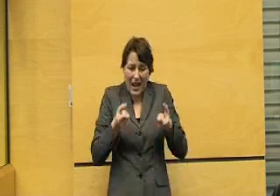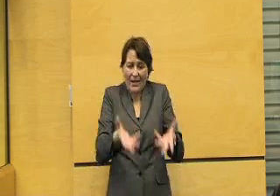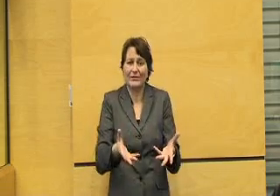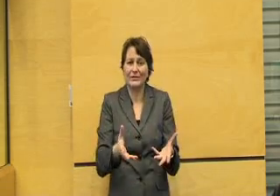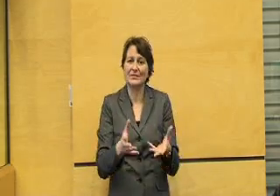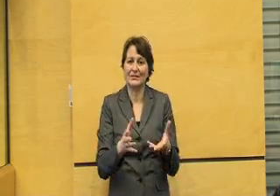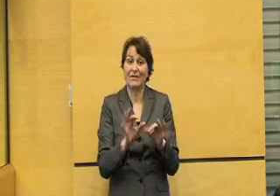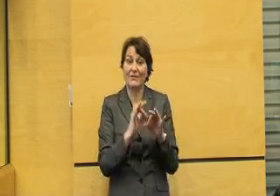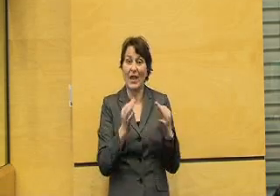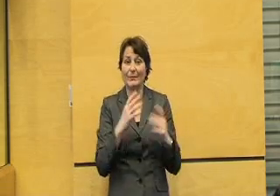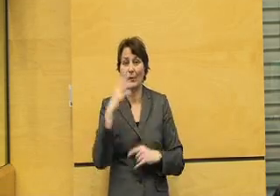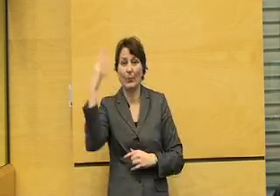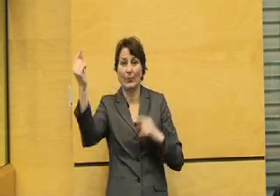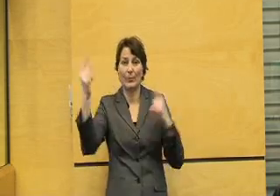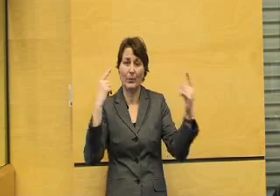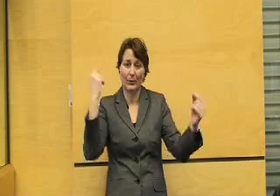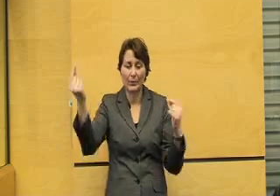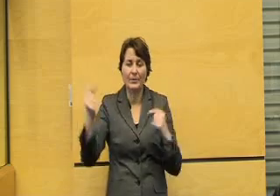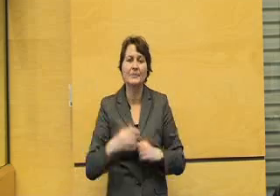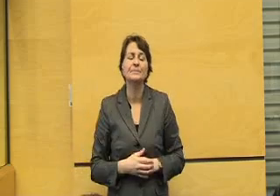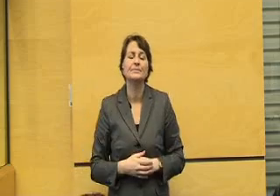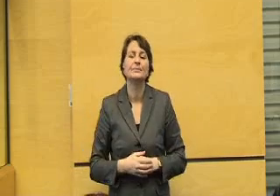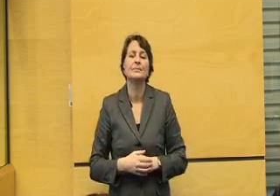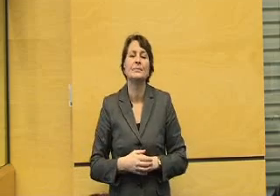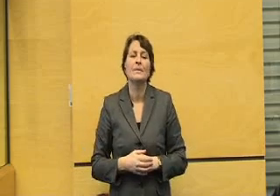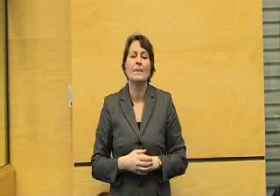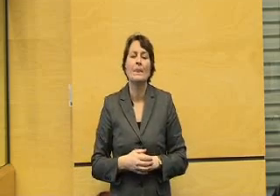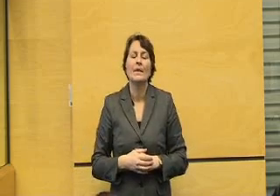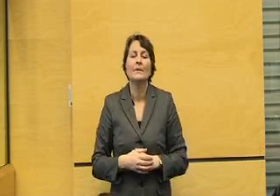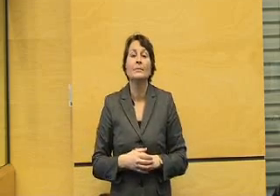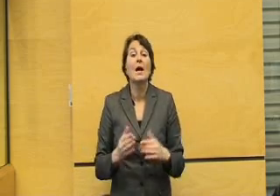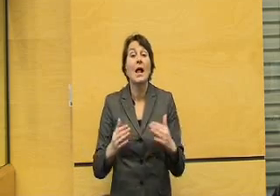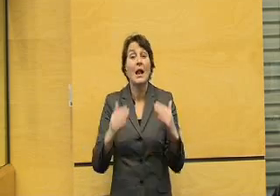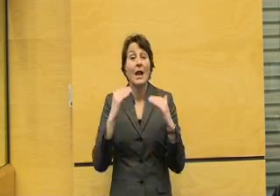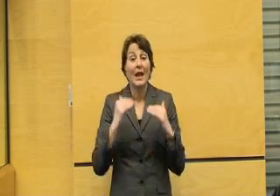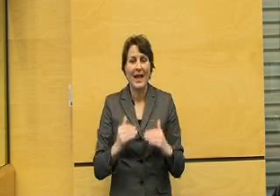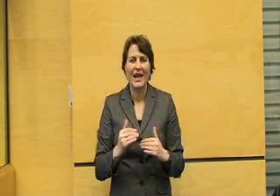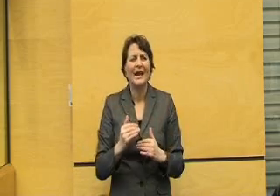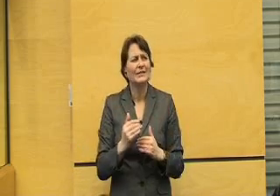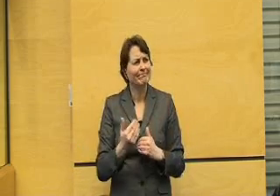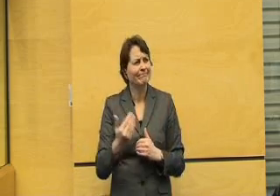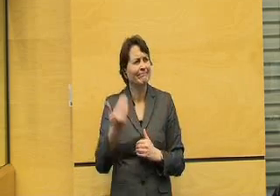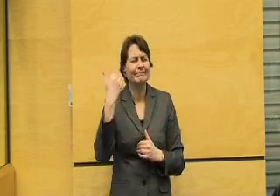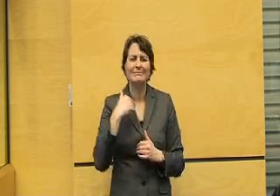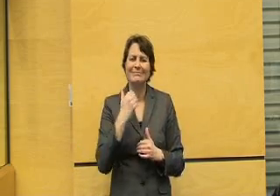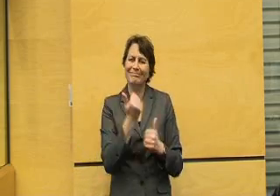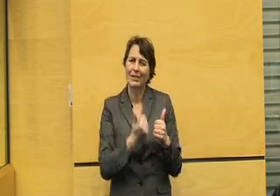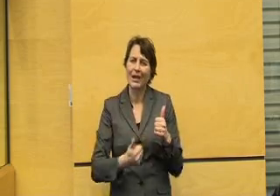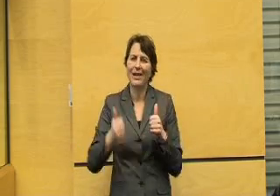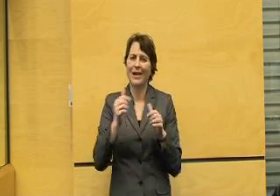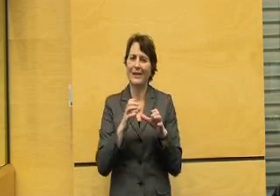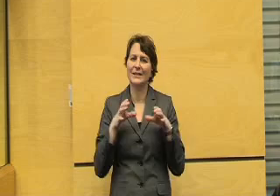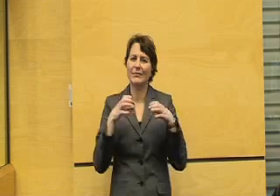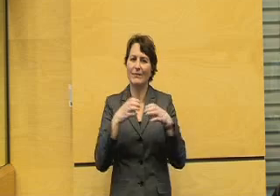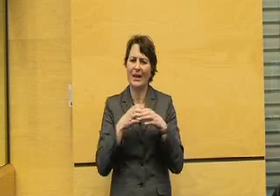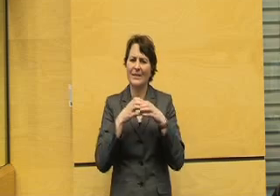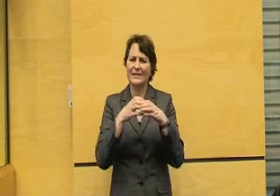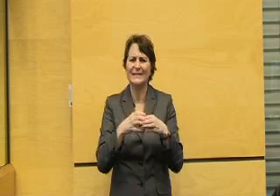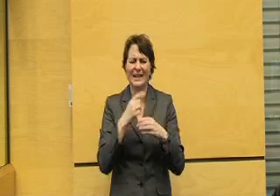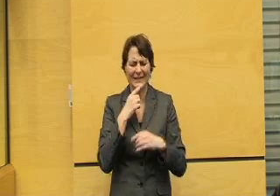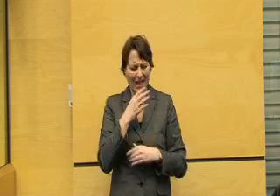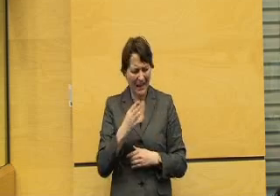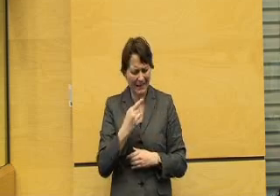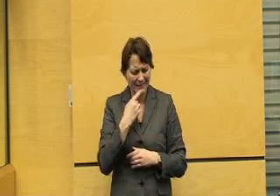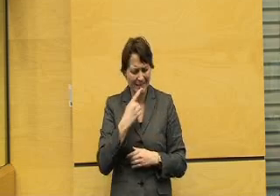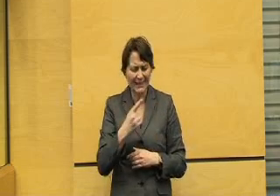Lastly, I would also like to come back to what the head of delegation was saying about preventing disability. You